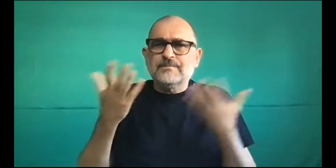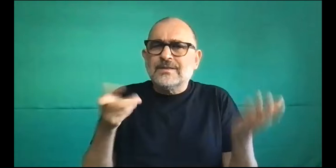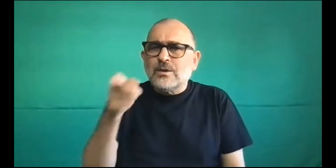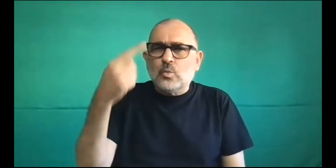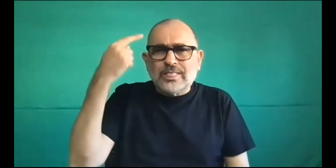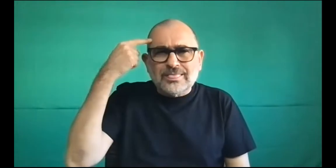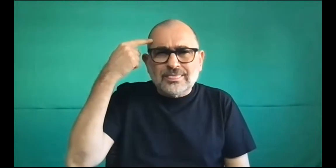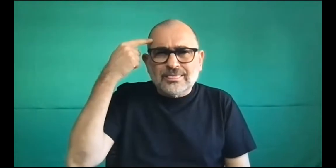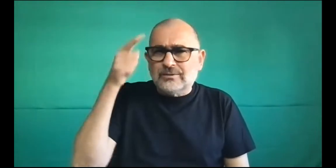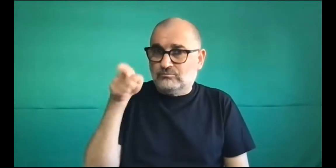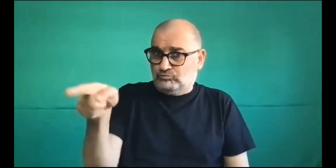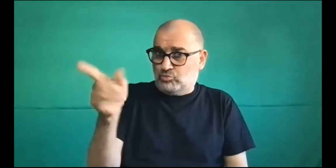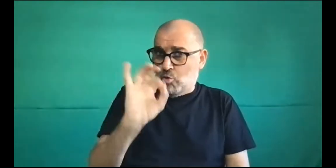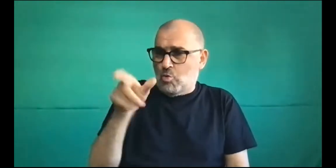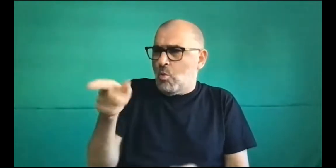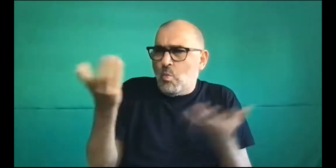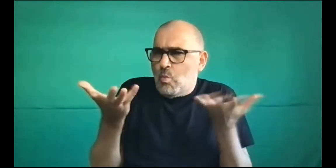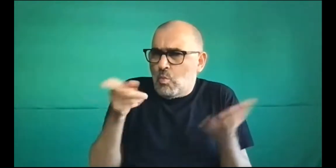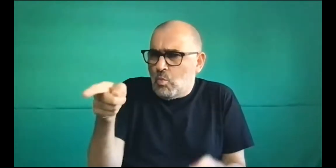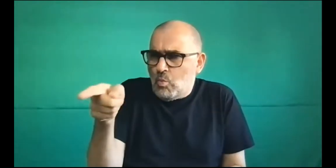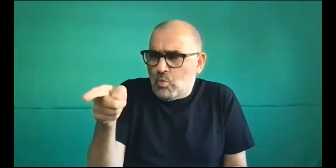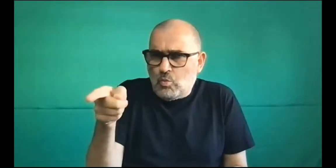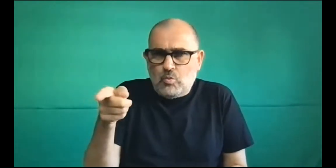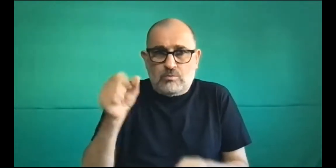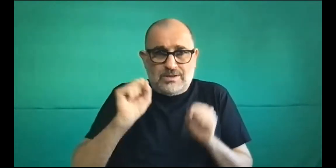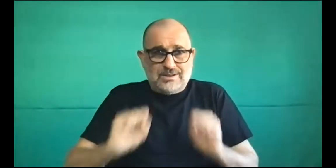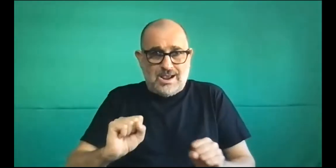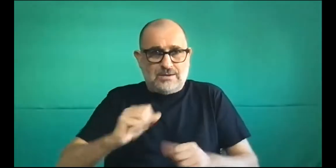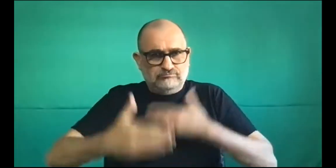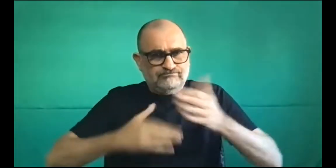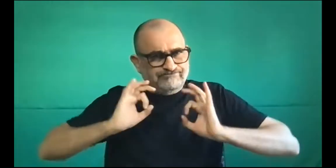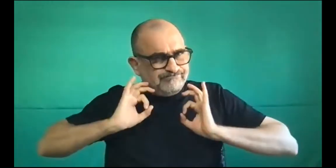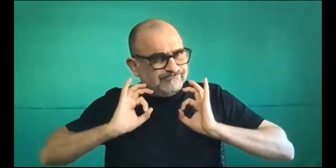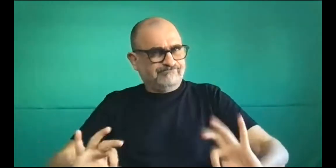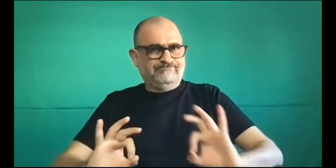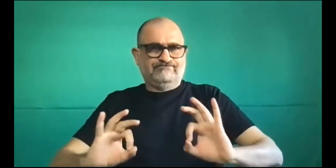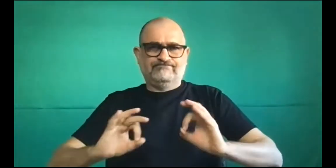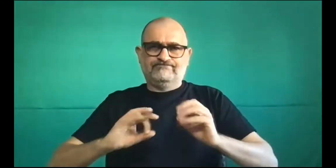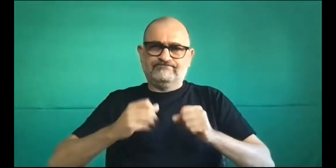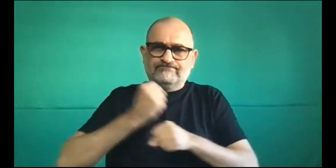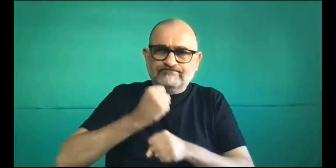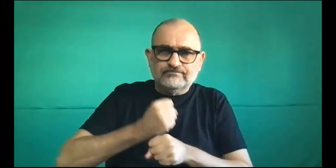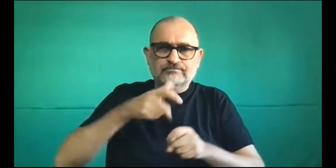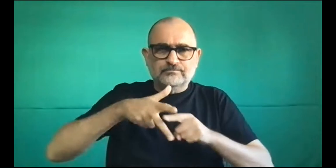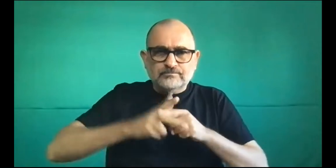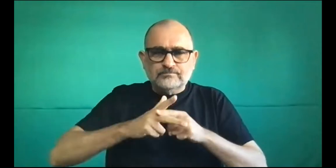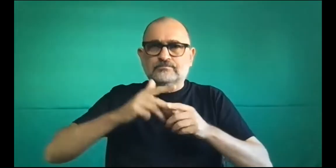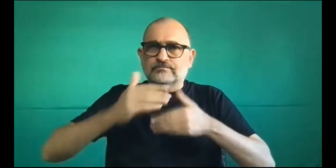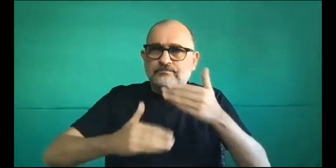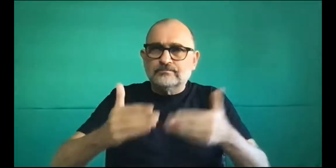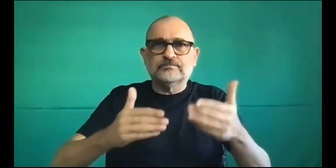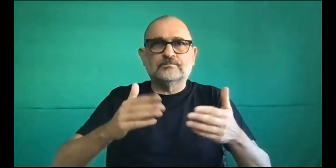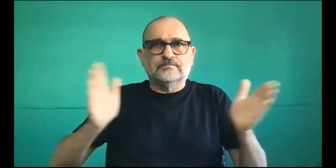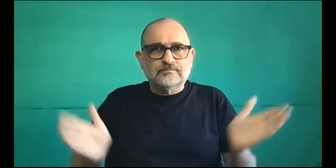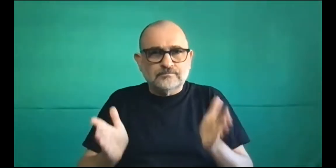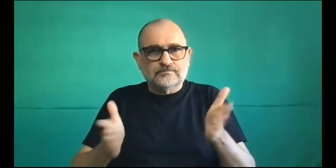approach in the dialogue? Thank you so much. Thank you, Sandra, and thank you to all the organizers of this